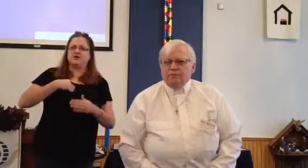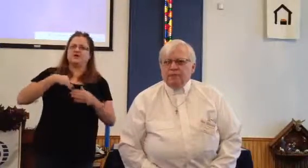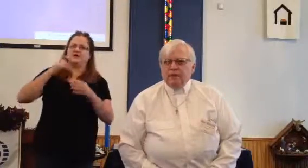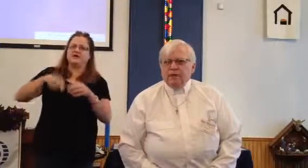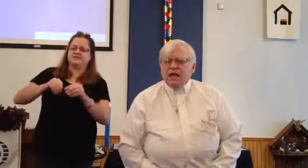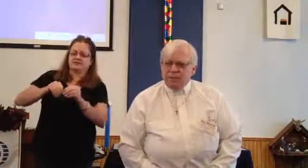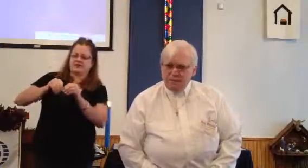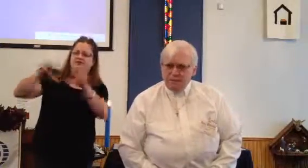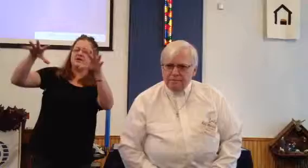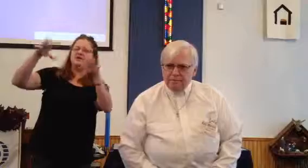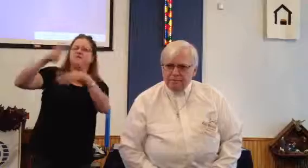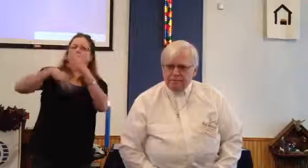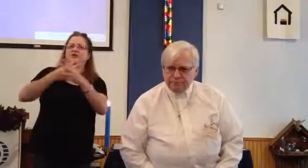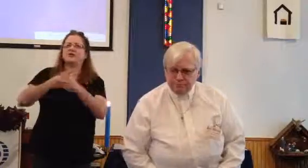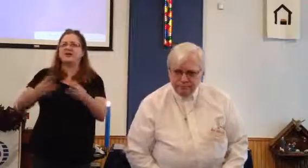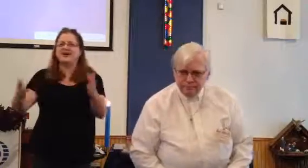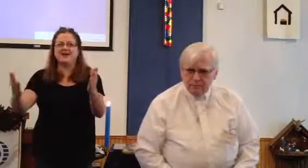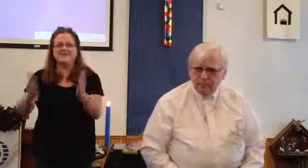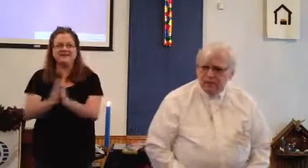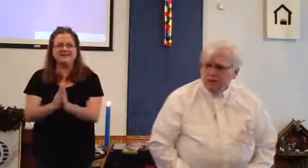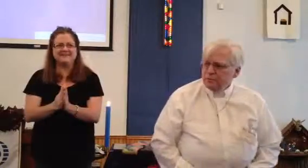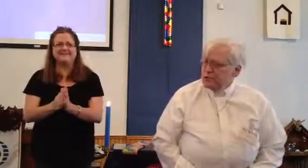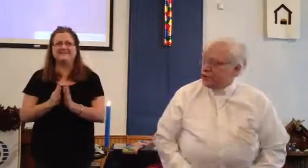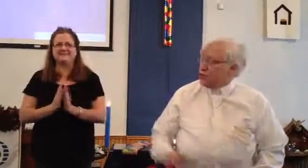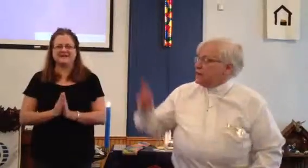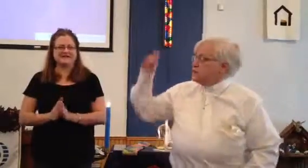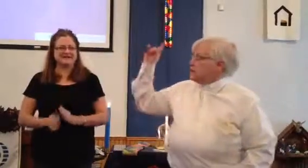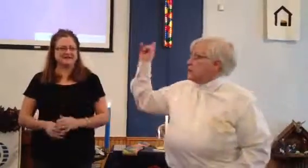help light up the world. Amen? Amen. Please join us in our